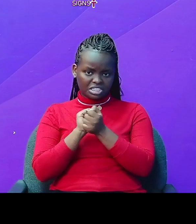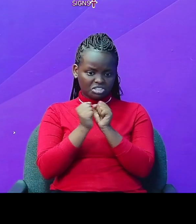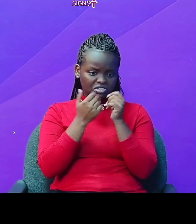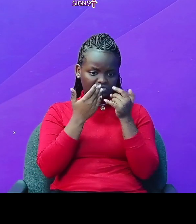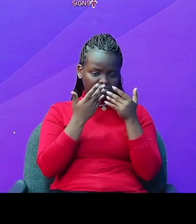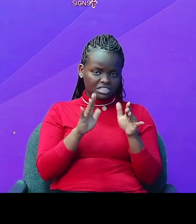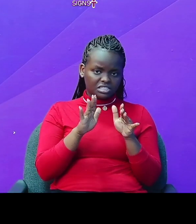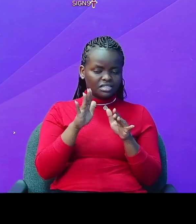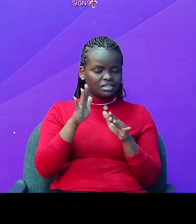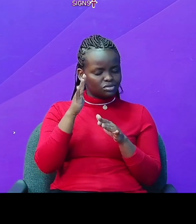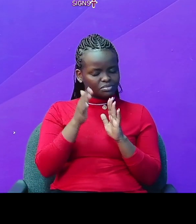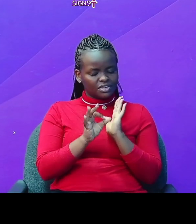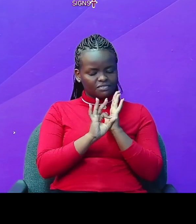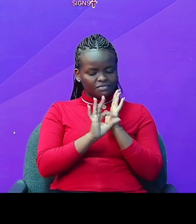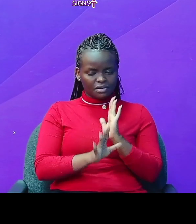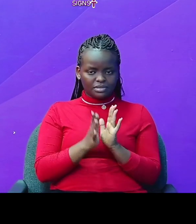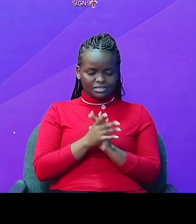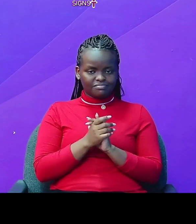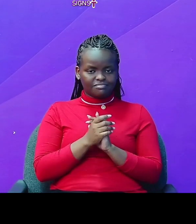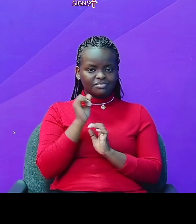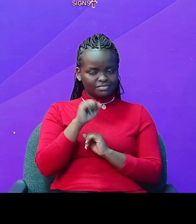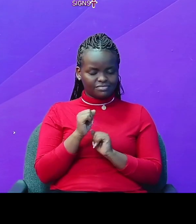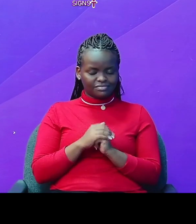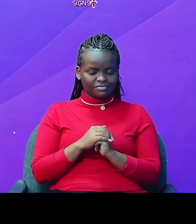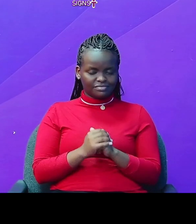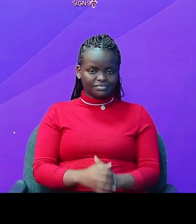will be renowned. Yeah.